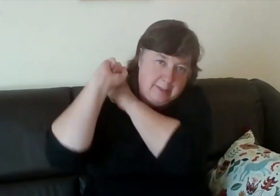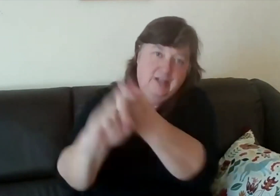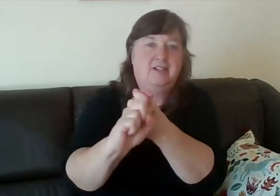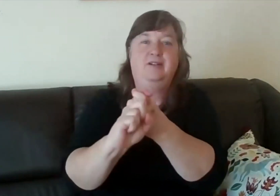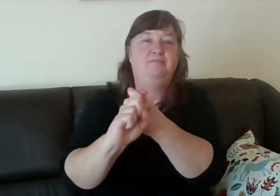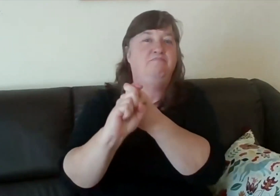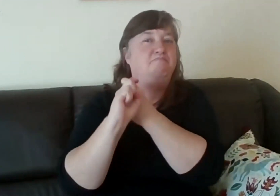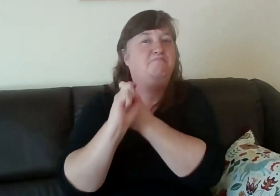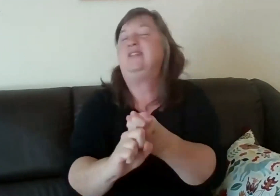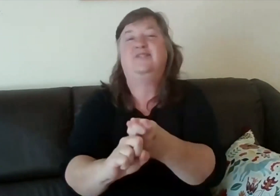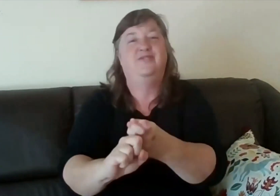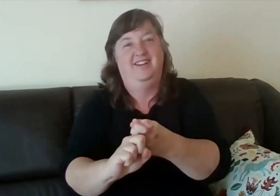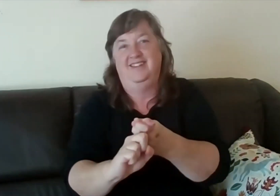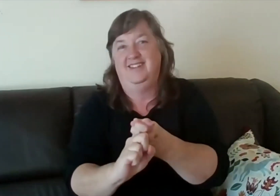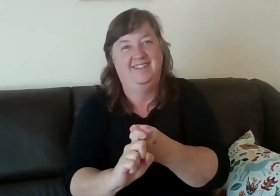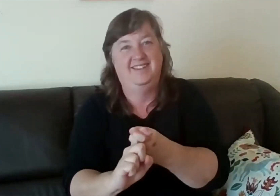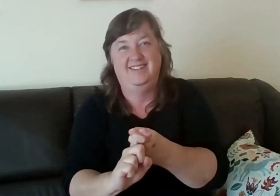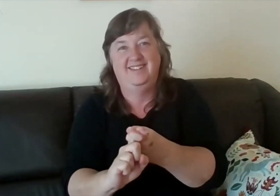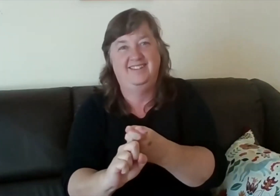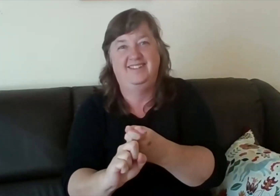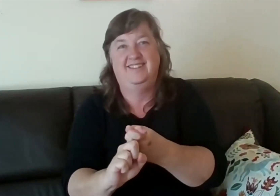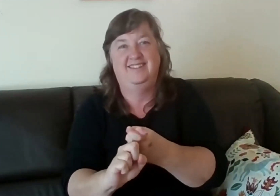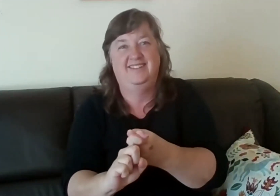Oh, best friend.